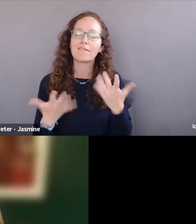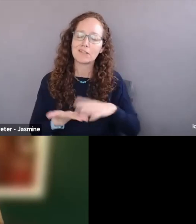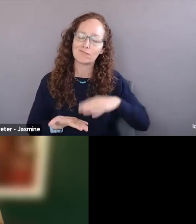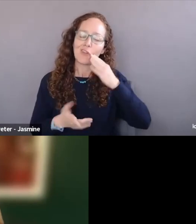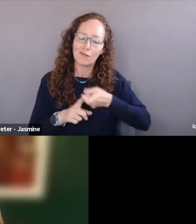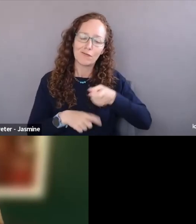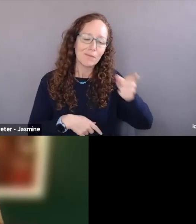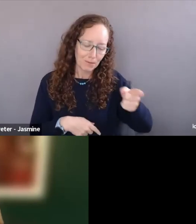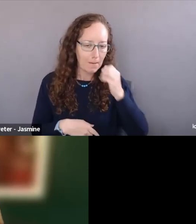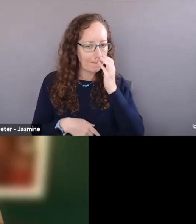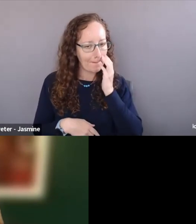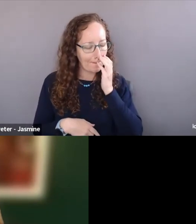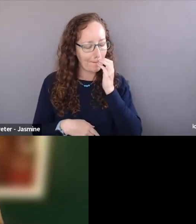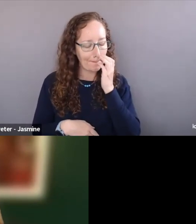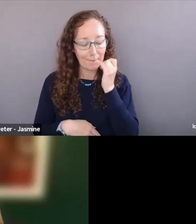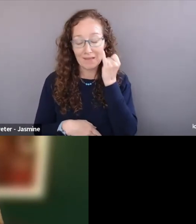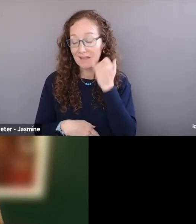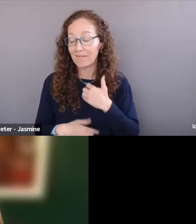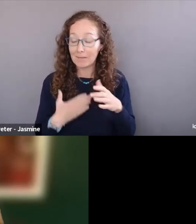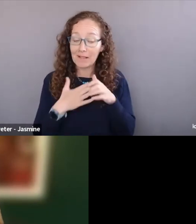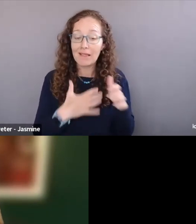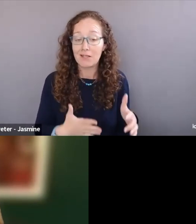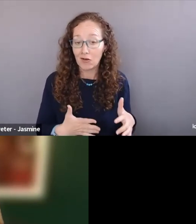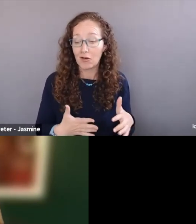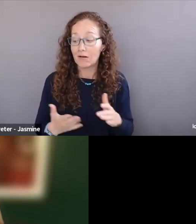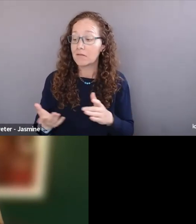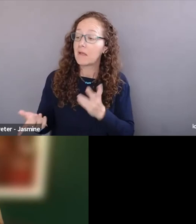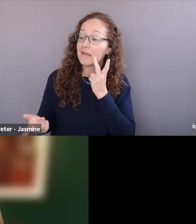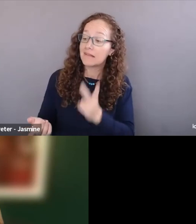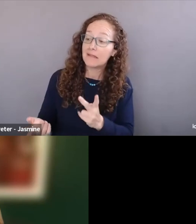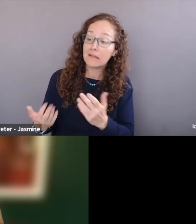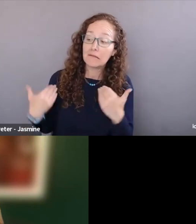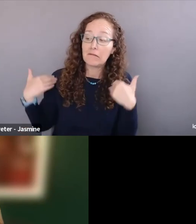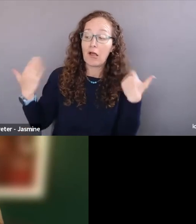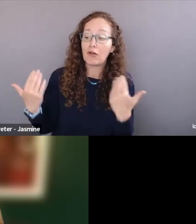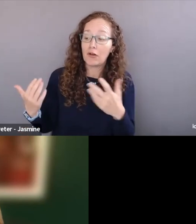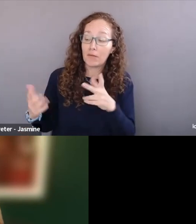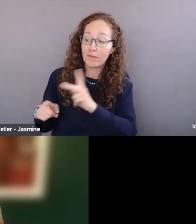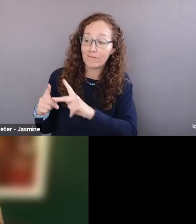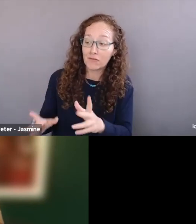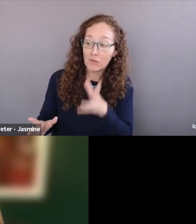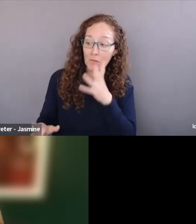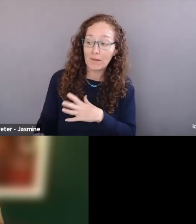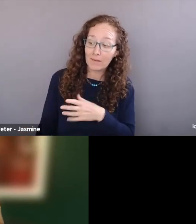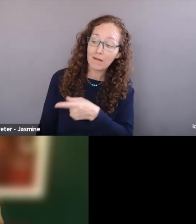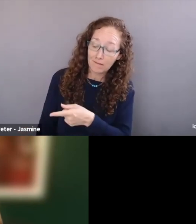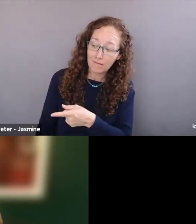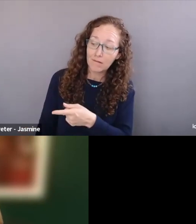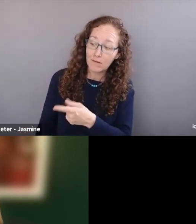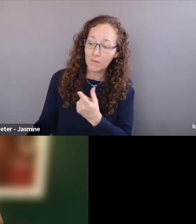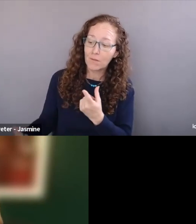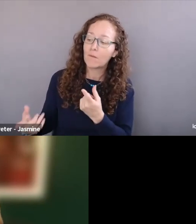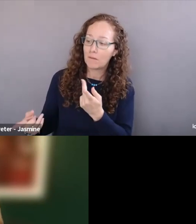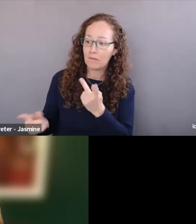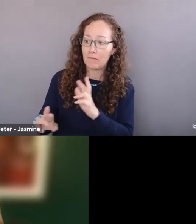female professionals who may not always have the chutzpah yet to take the room. Wait a second, so-and-so